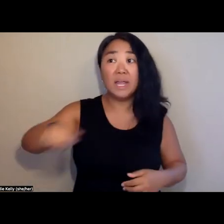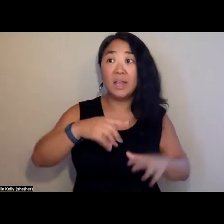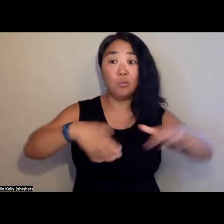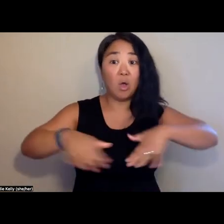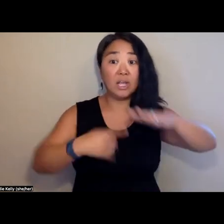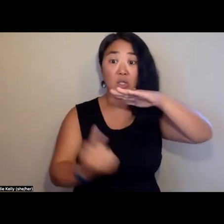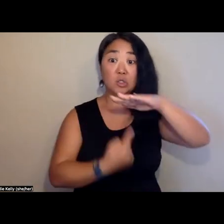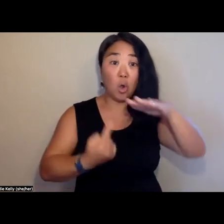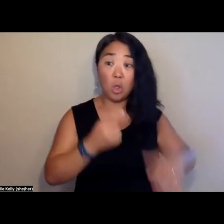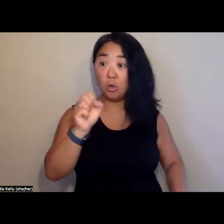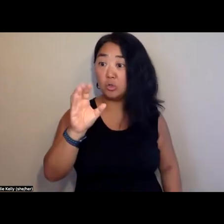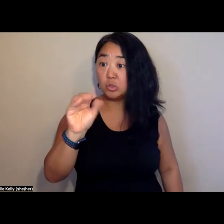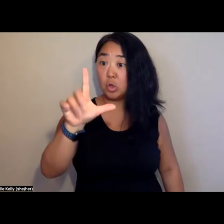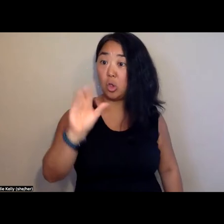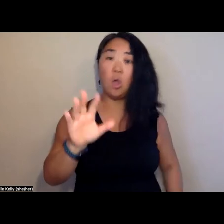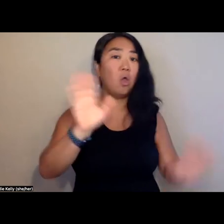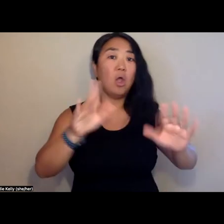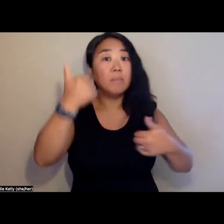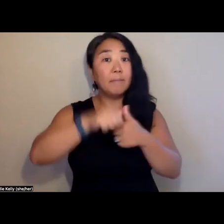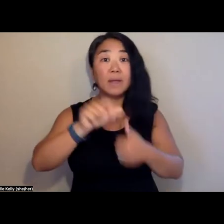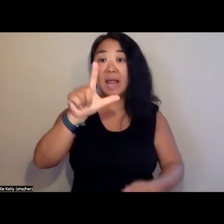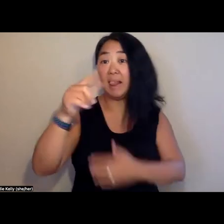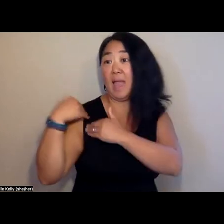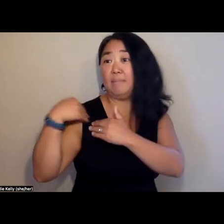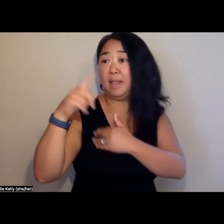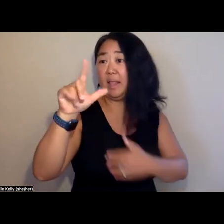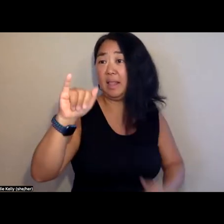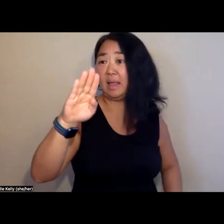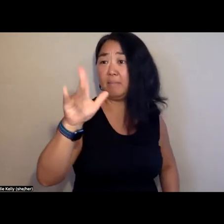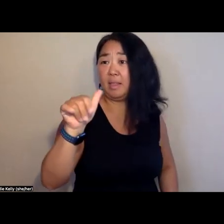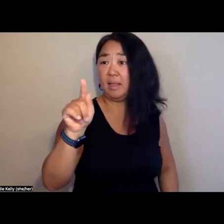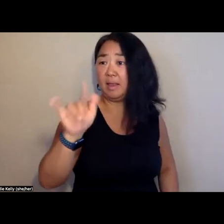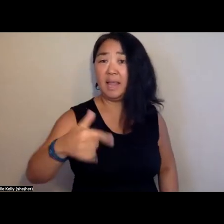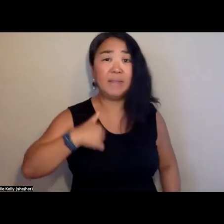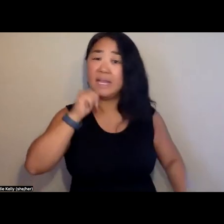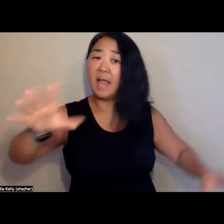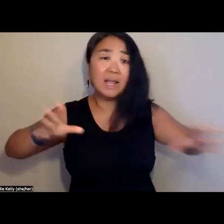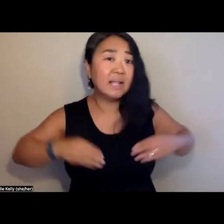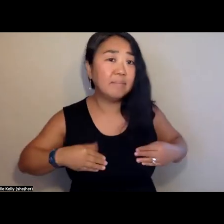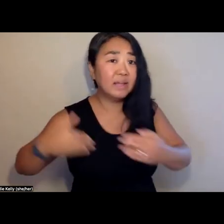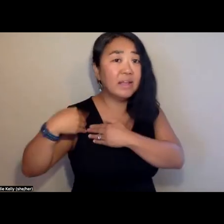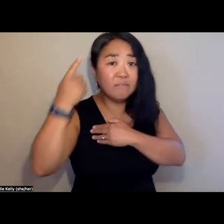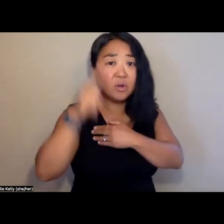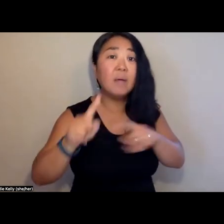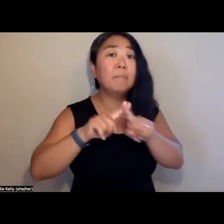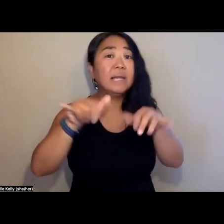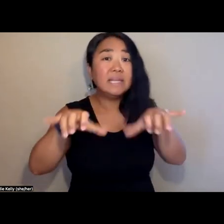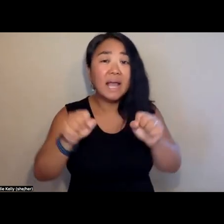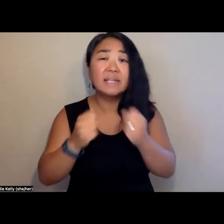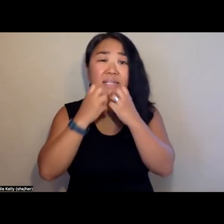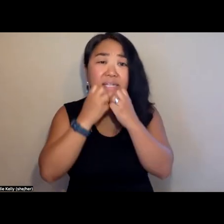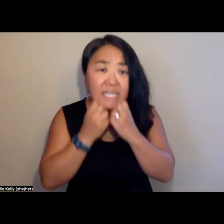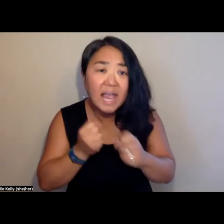is concerned. I cannot take responsibility for you as you venture off into the city. However, we are caretaking for each other and looking out for each